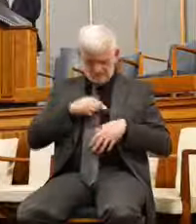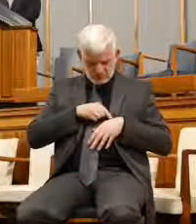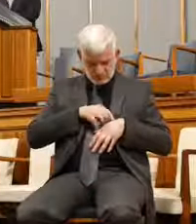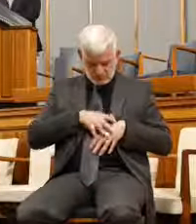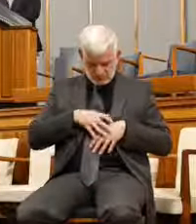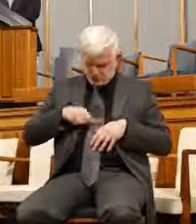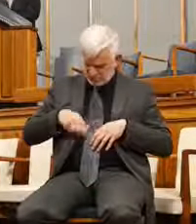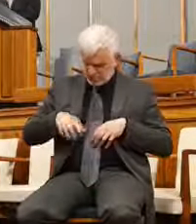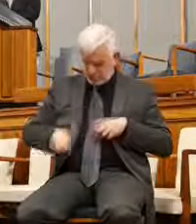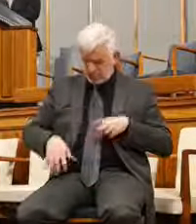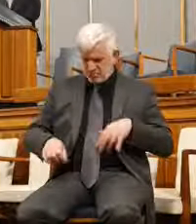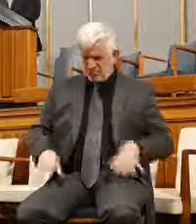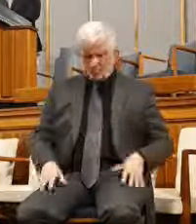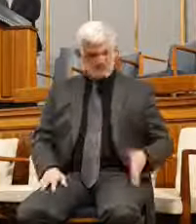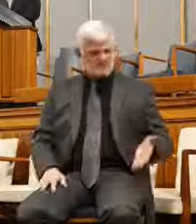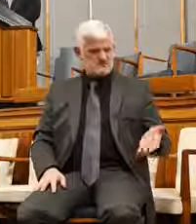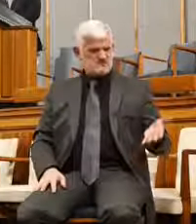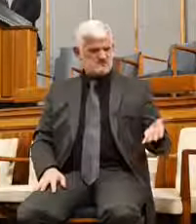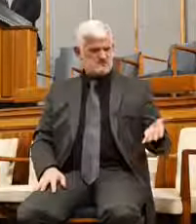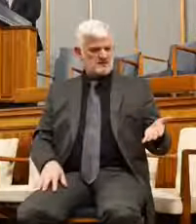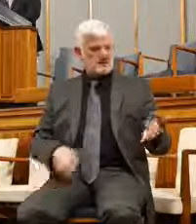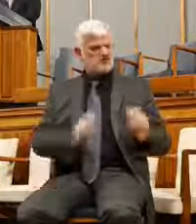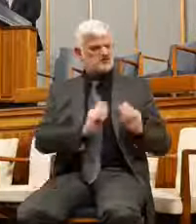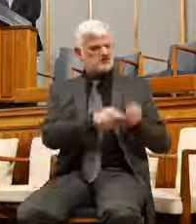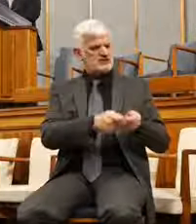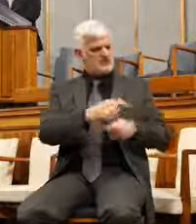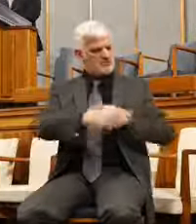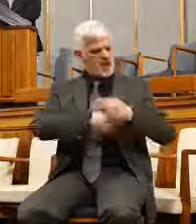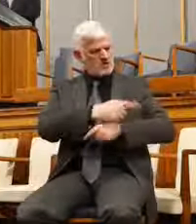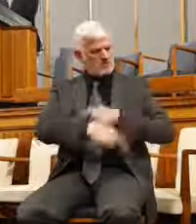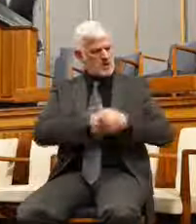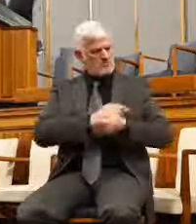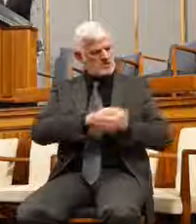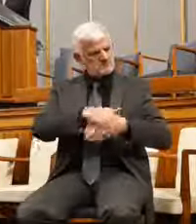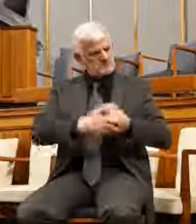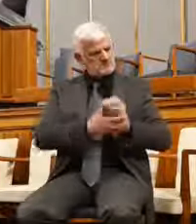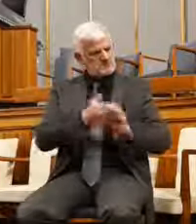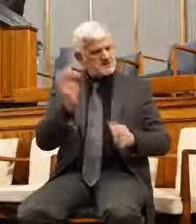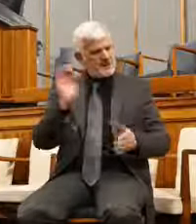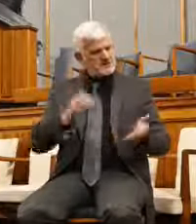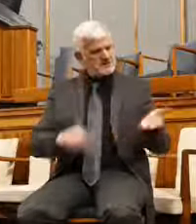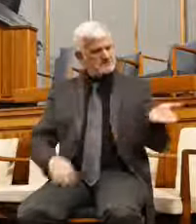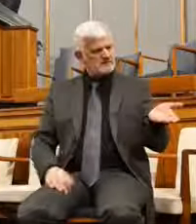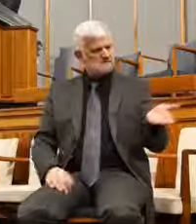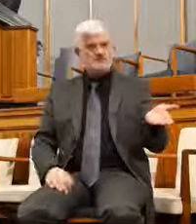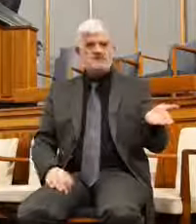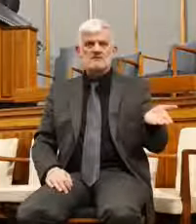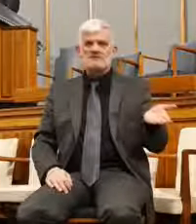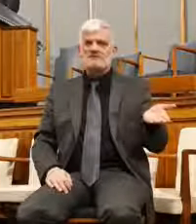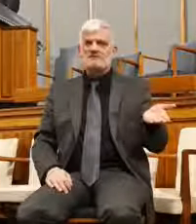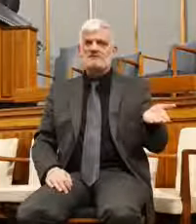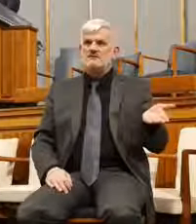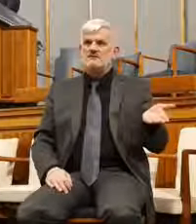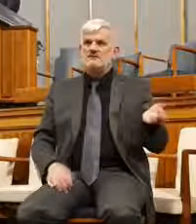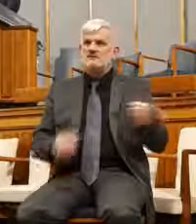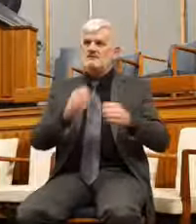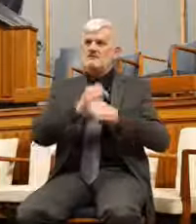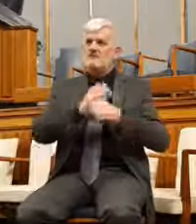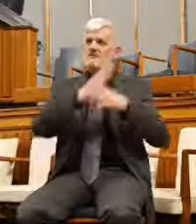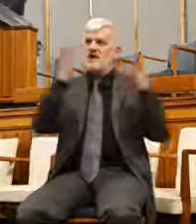not closed, neither bound up, neither mollified with ointment. You're in all kinds of trouble because of